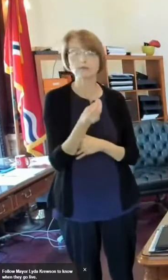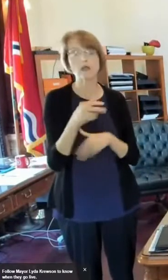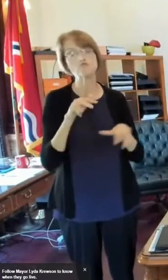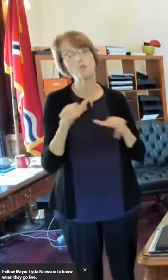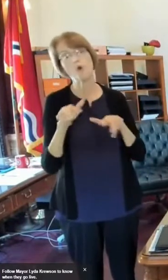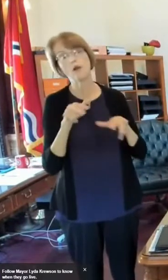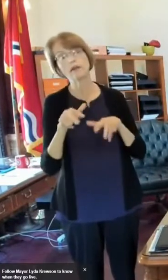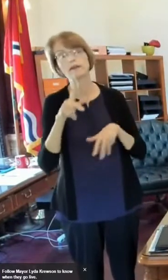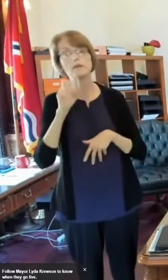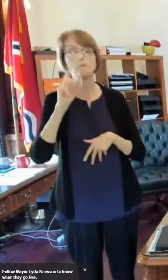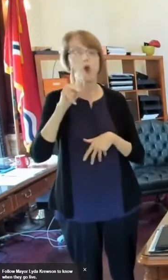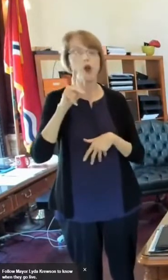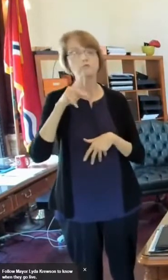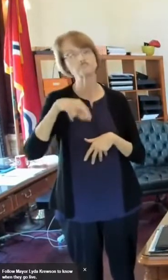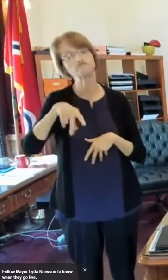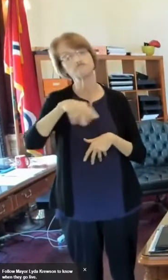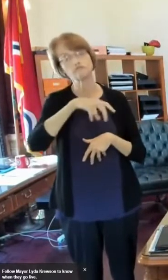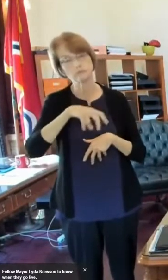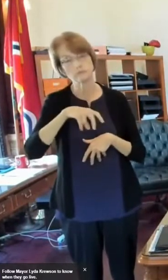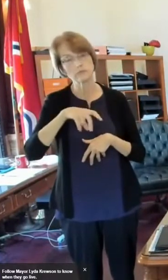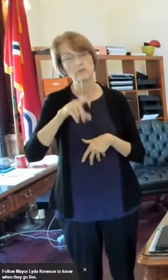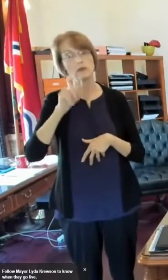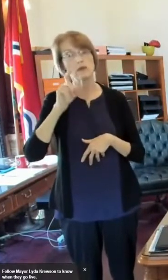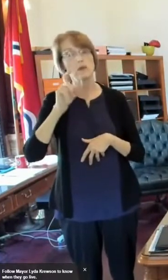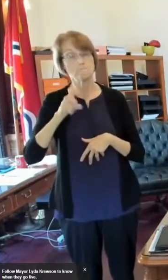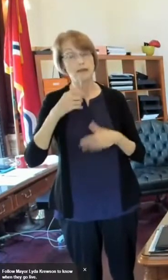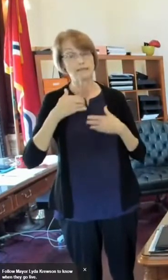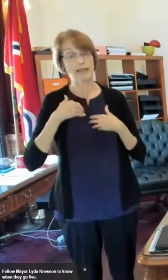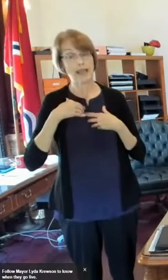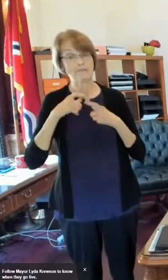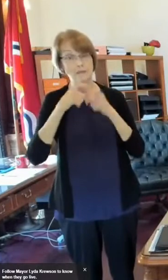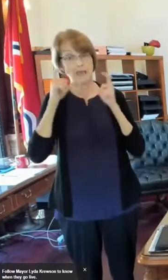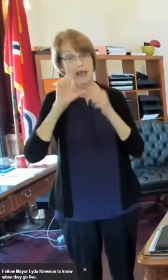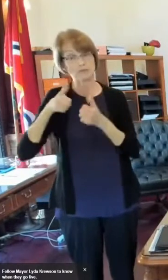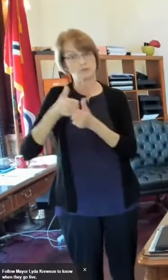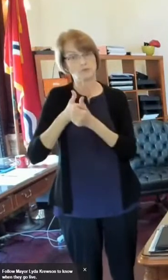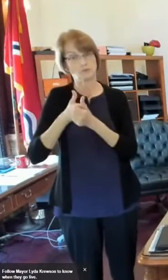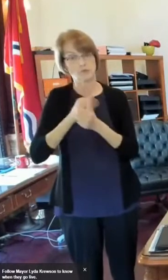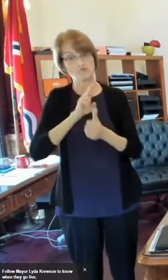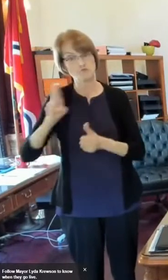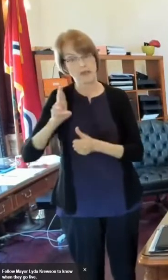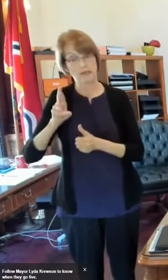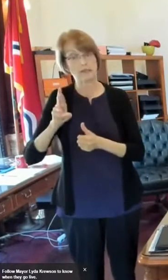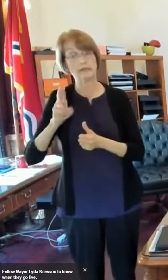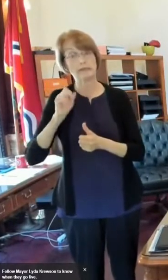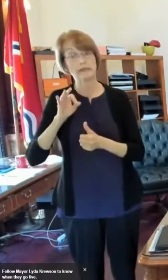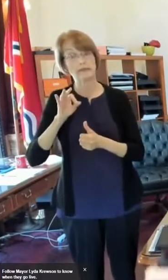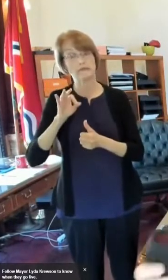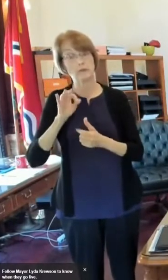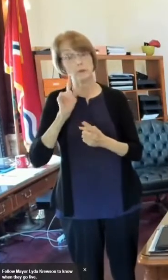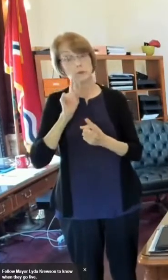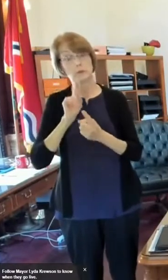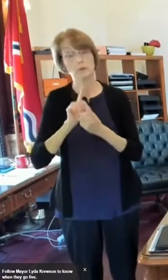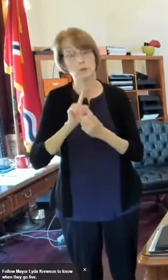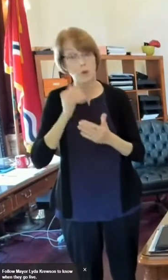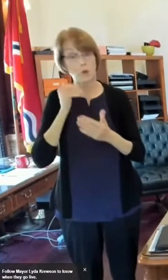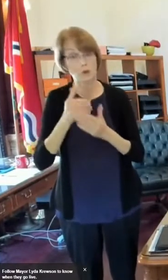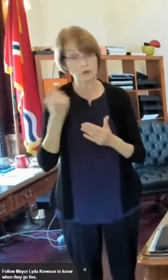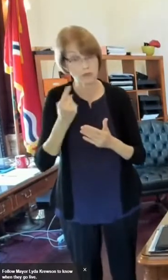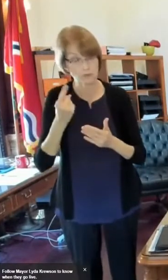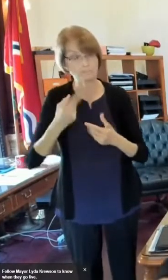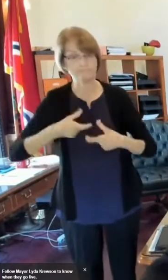walk in the park, you need to have your mask with you so that you can put it on if you come within 6 feet of someone